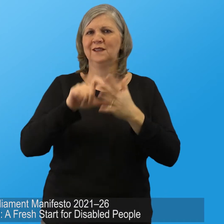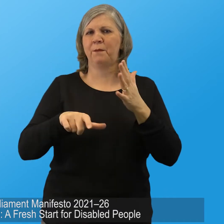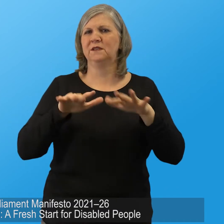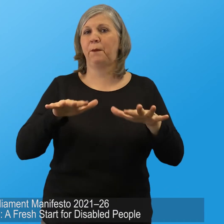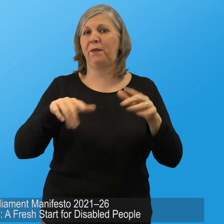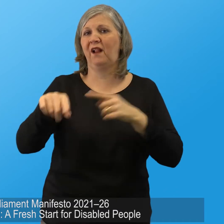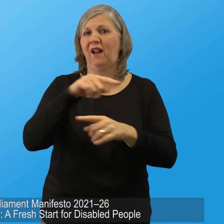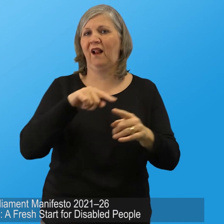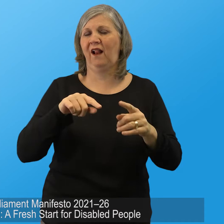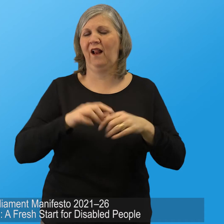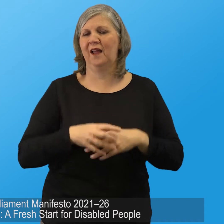disabled people.